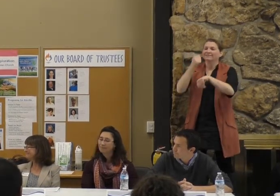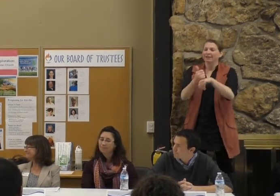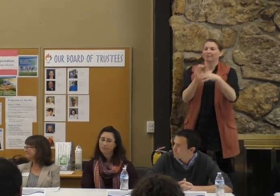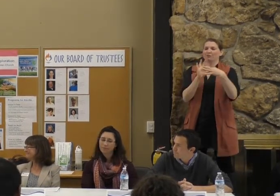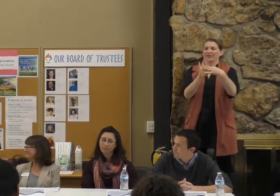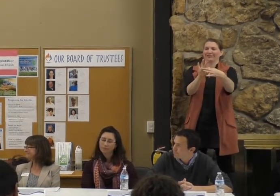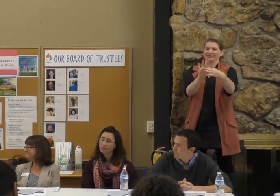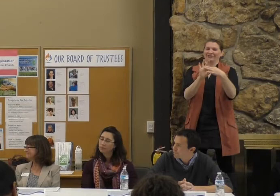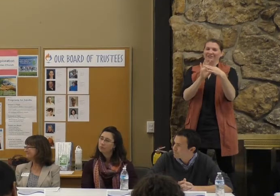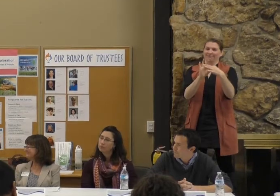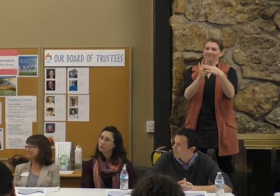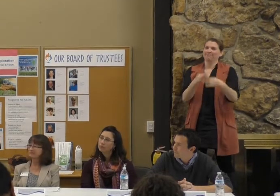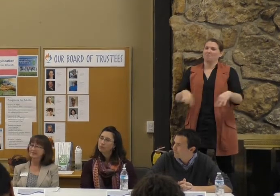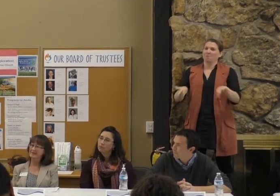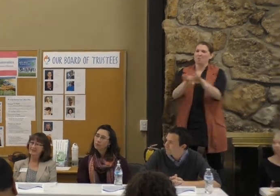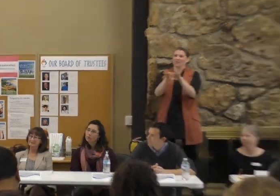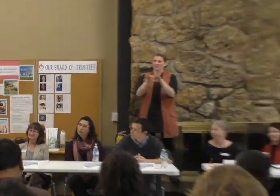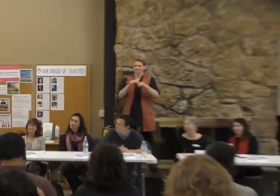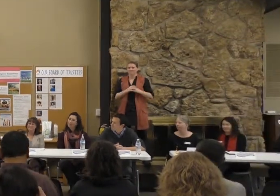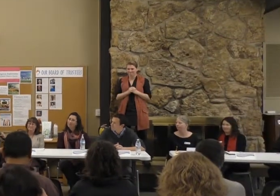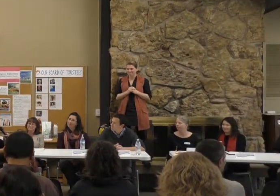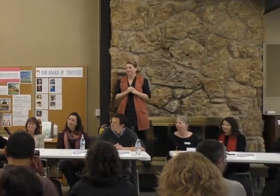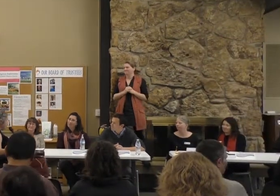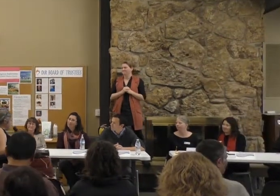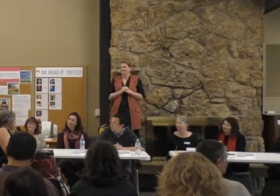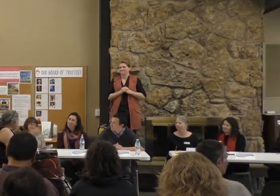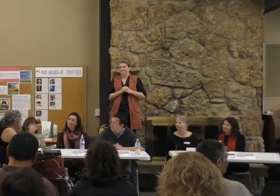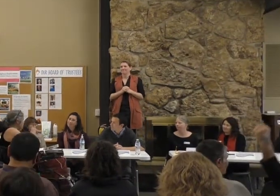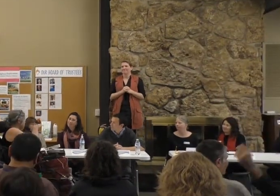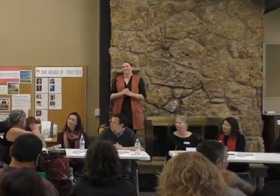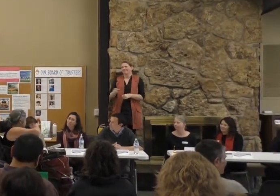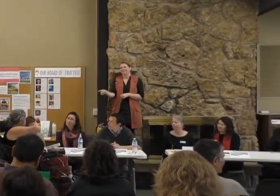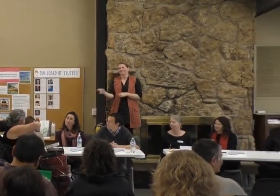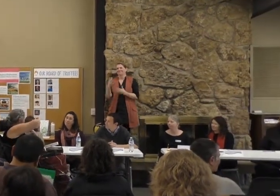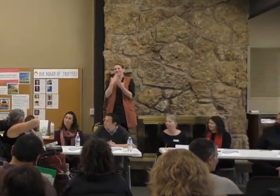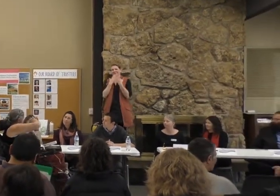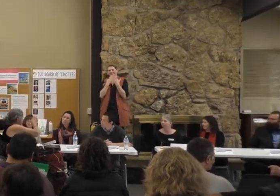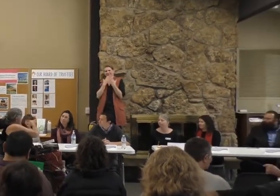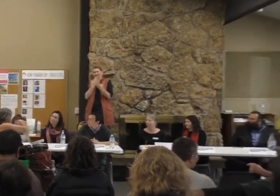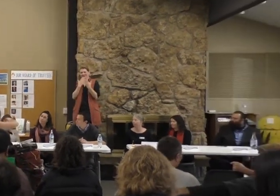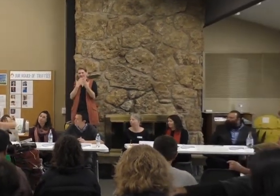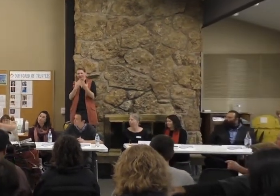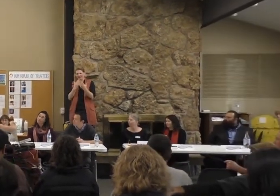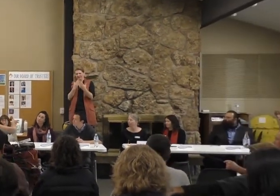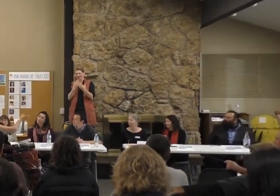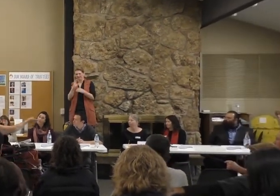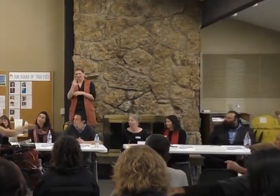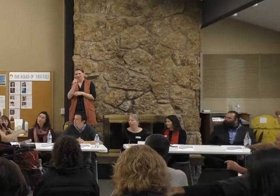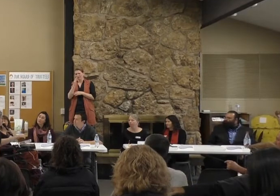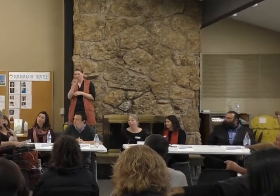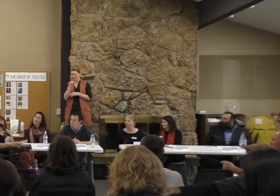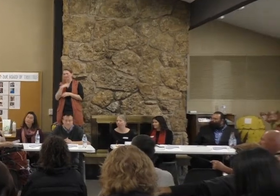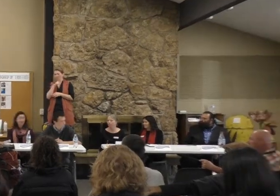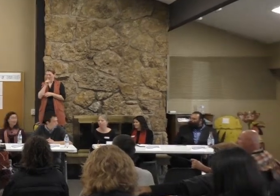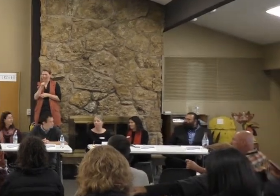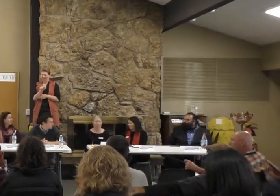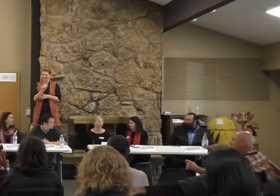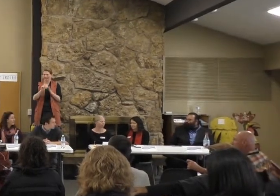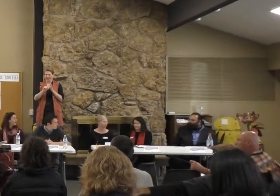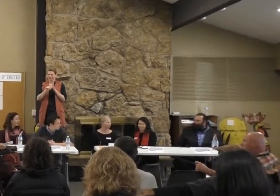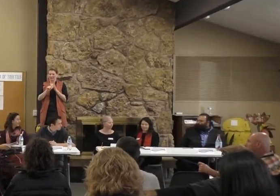Thank you. I'm going to come back to you in a minute, Chris, and ask you about how it works. But I'd like to ask